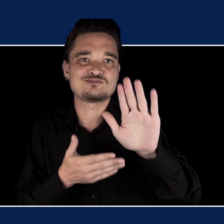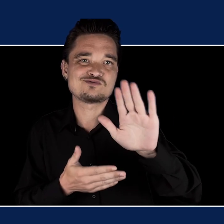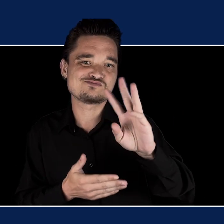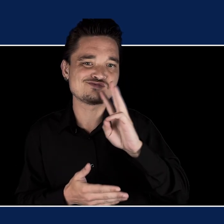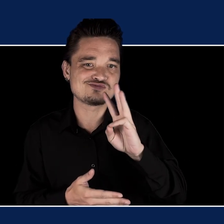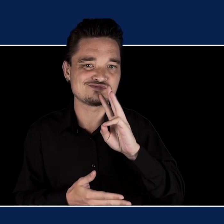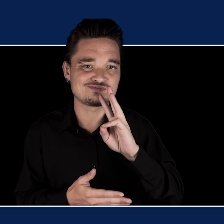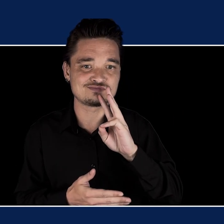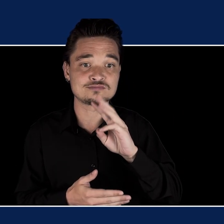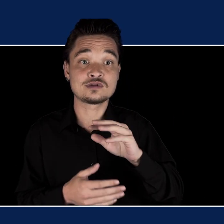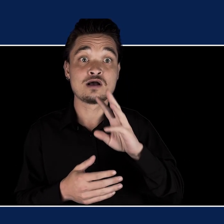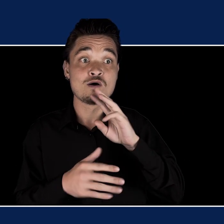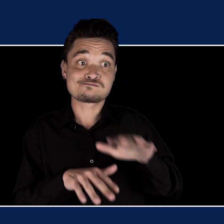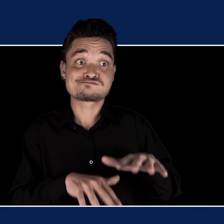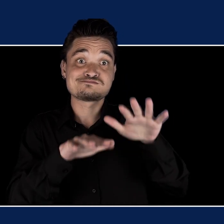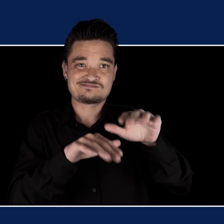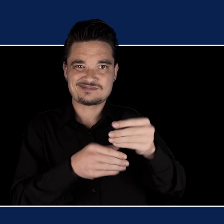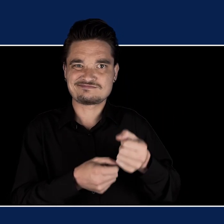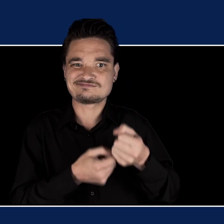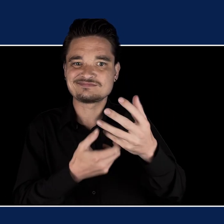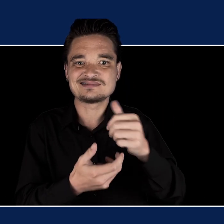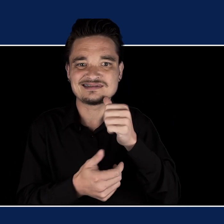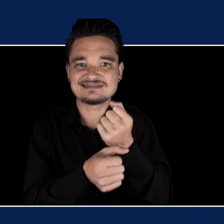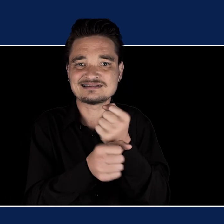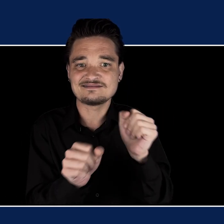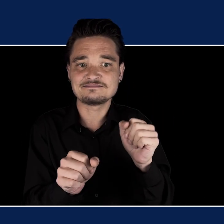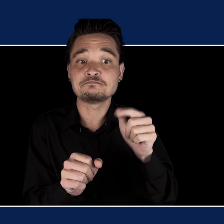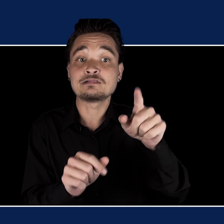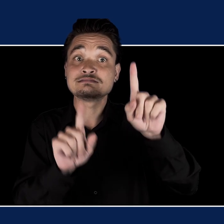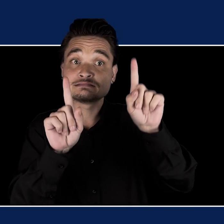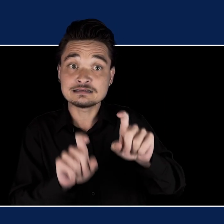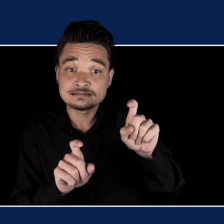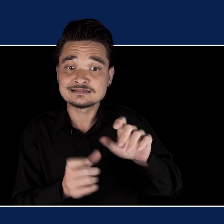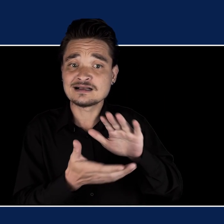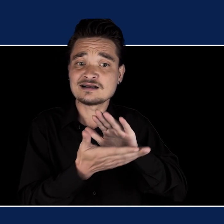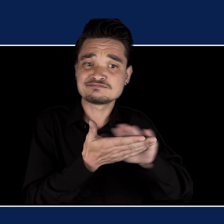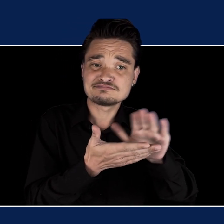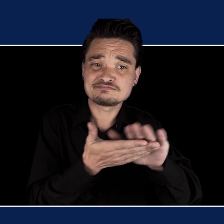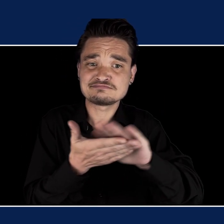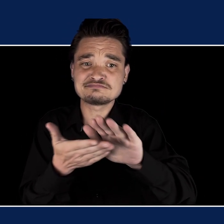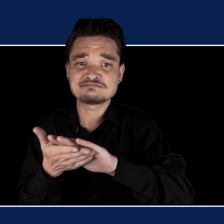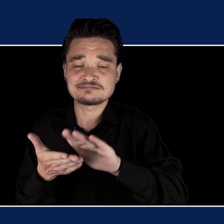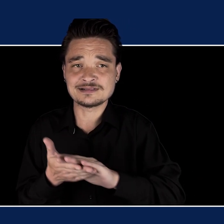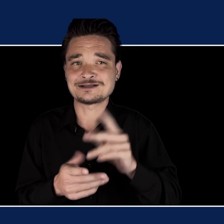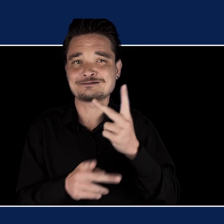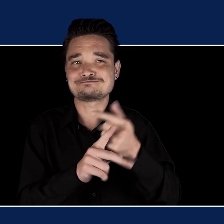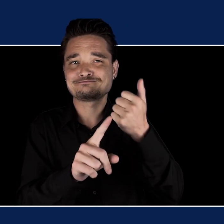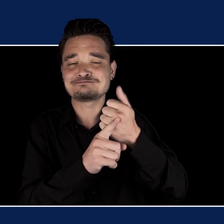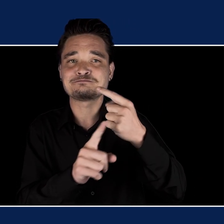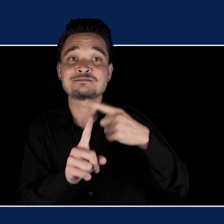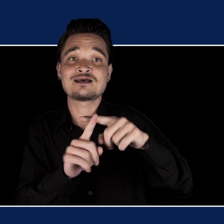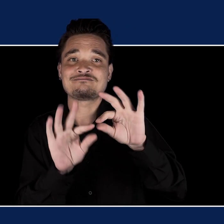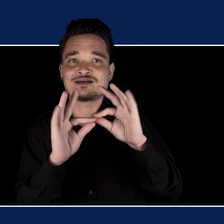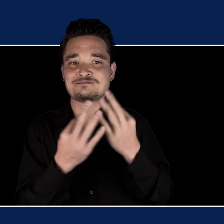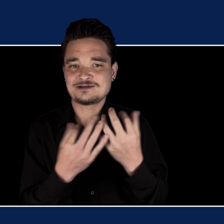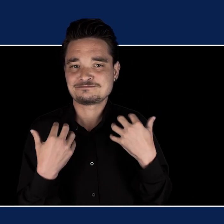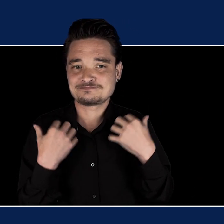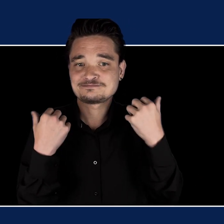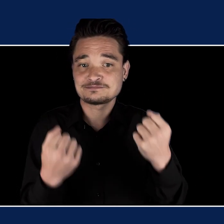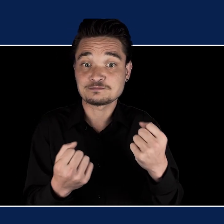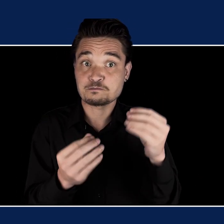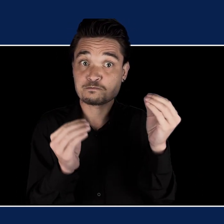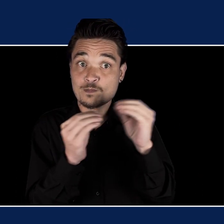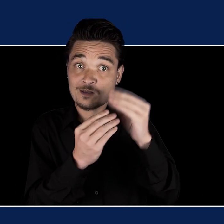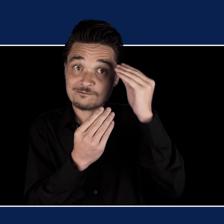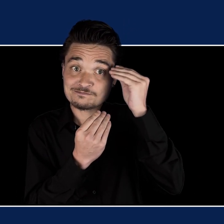Floods can make water unsafe, but by testing and disinfecting, you can keep you and your family healthy. Learn more